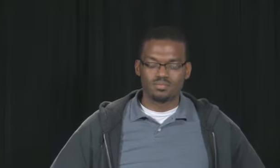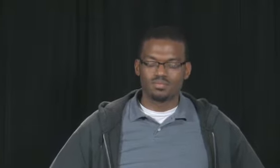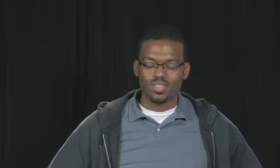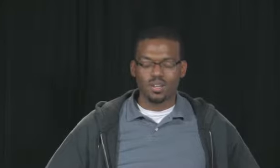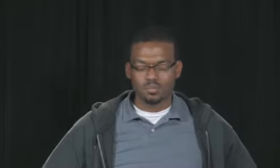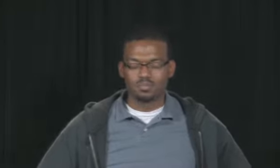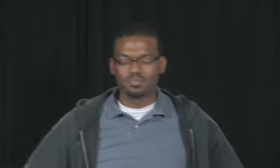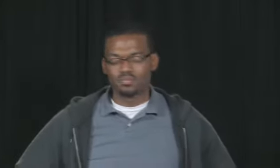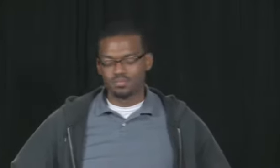Hmm. Okay.